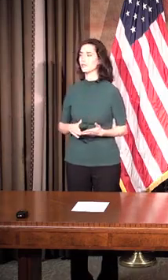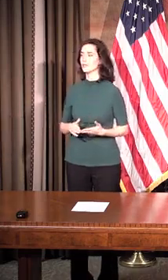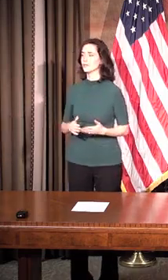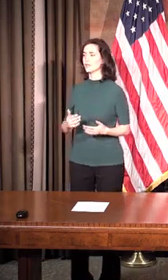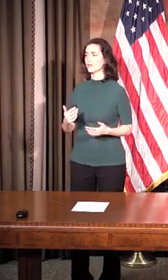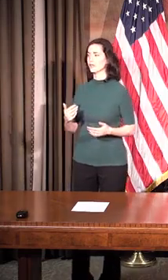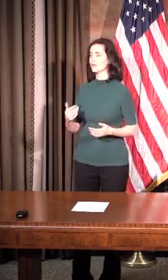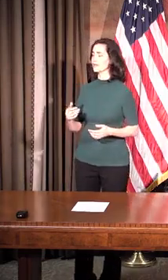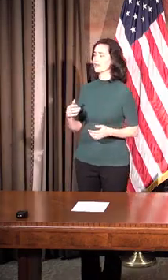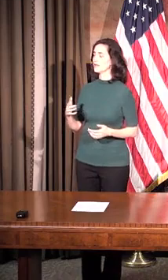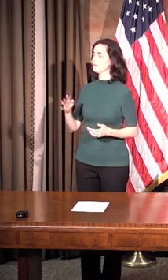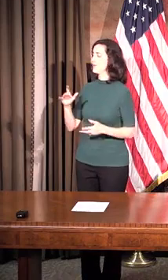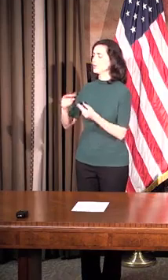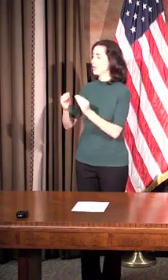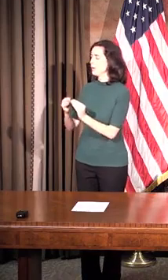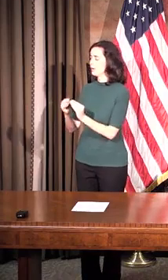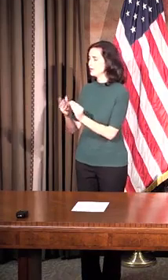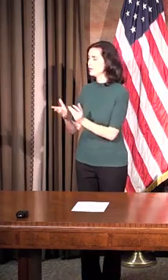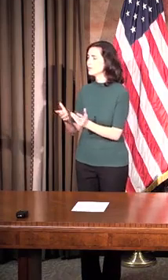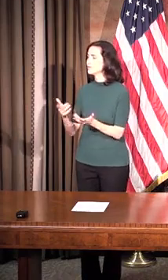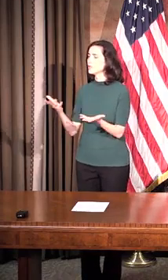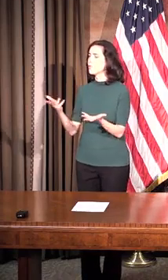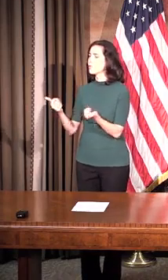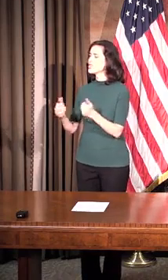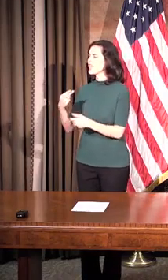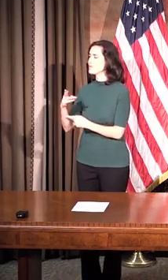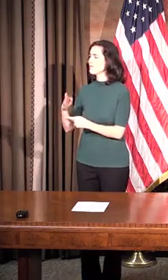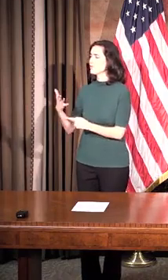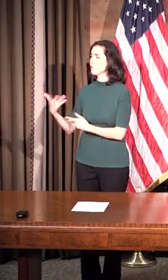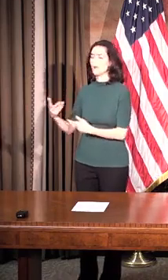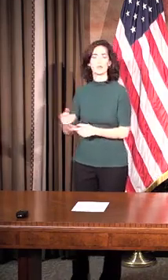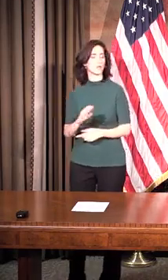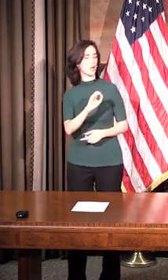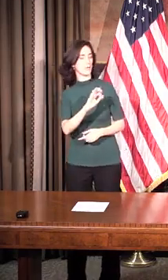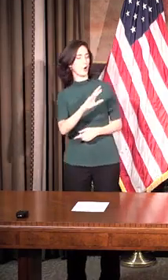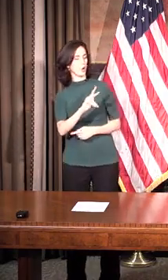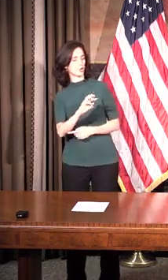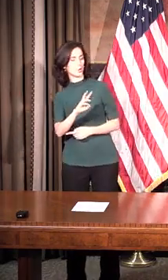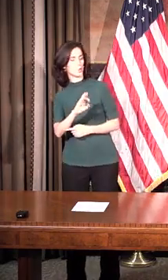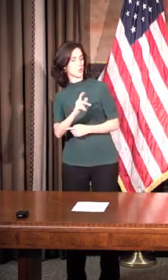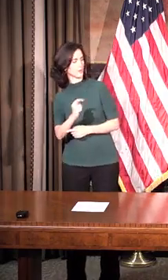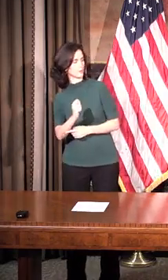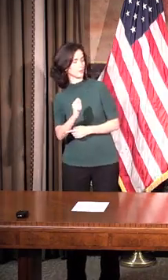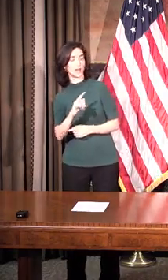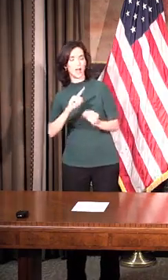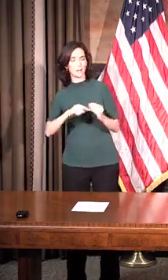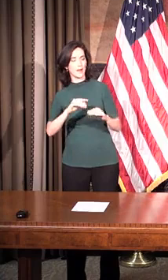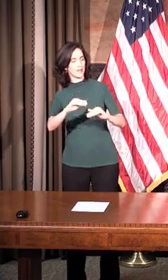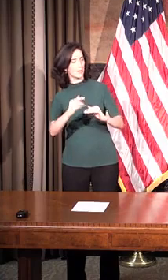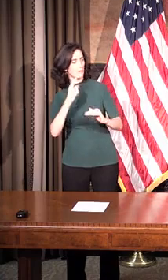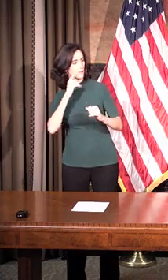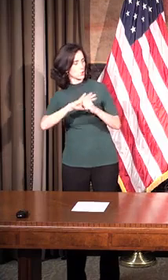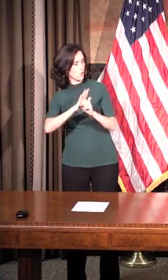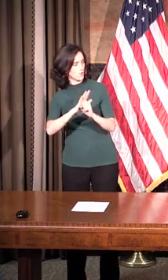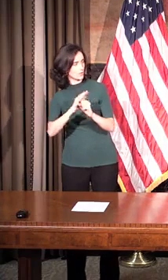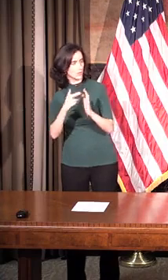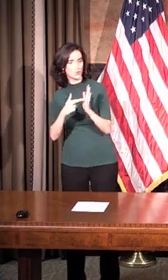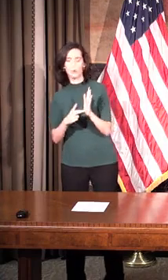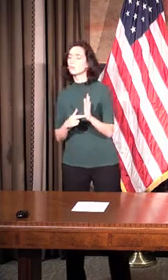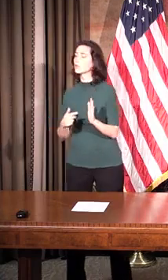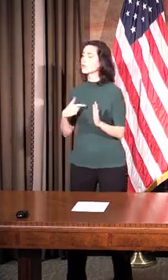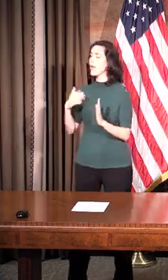bill numbers. What is HB4? It's the one by Mark Wright, the Oh. limitation on coronavirus. Yeah, I would anticipate